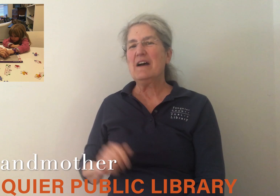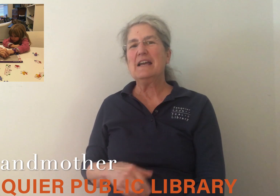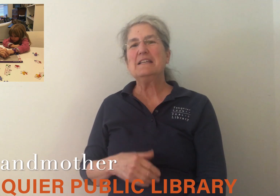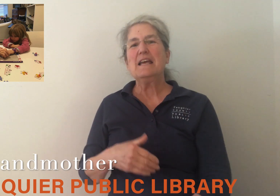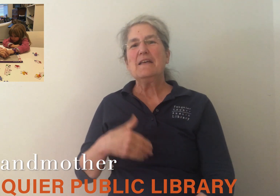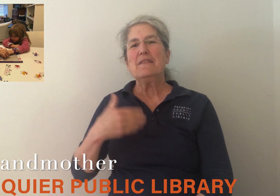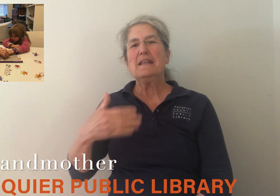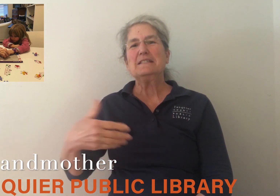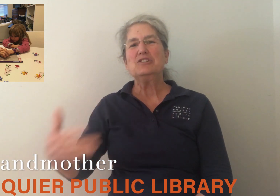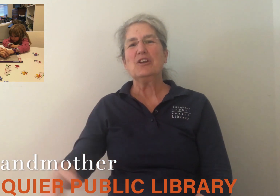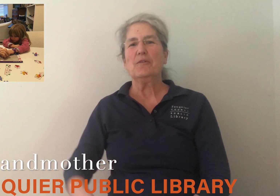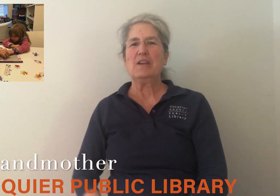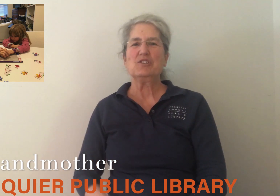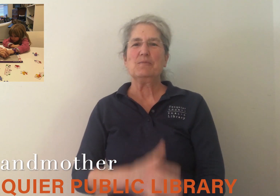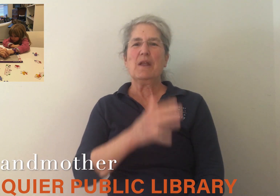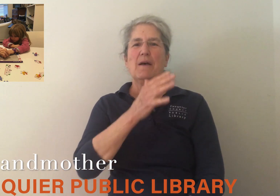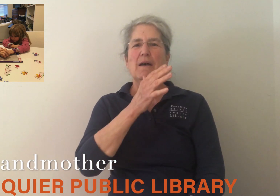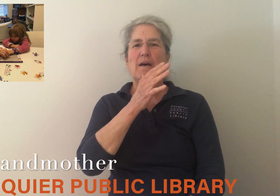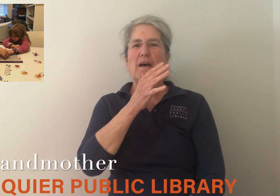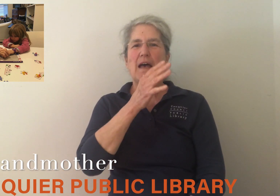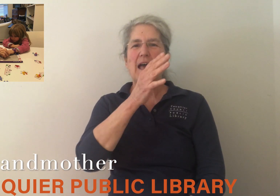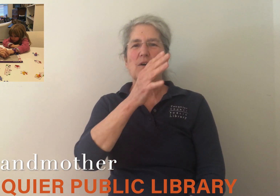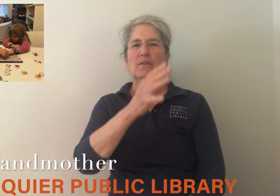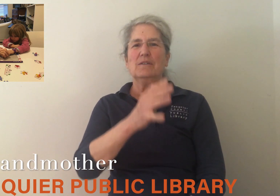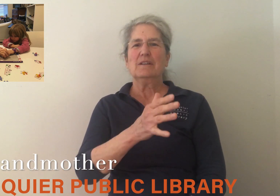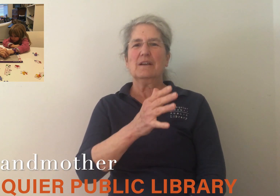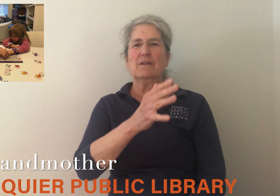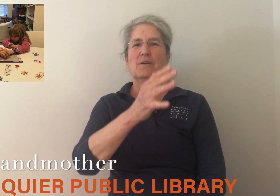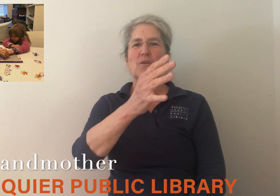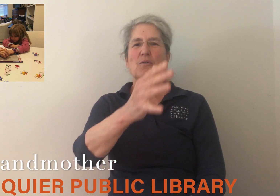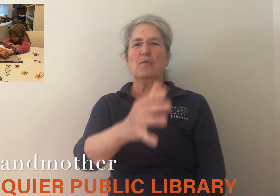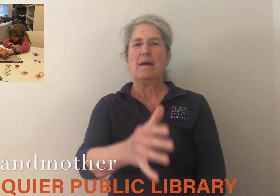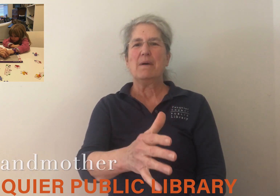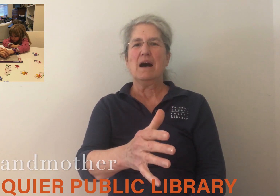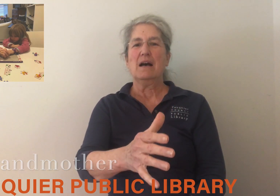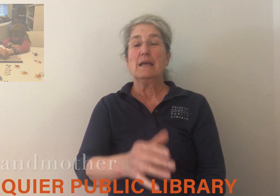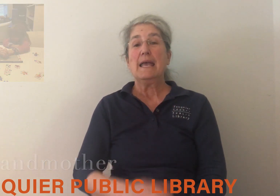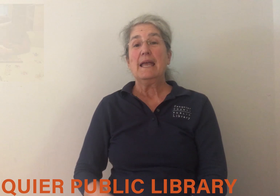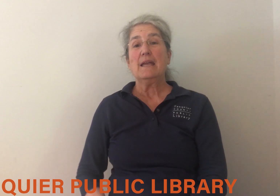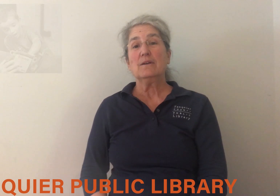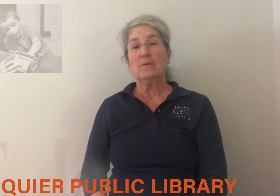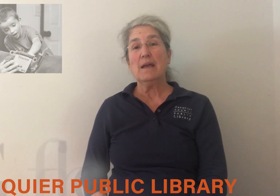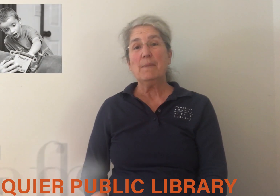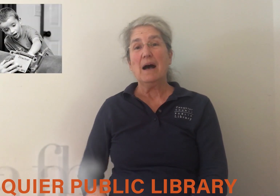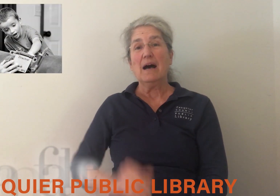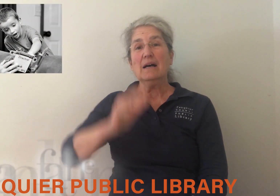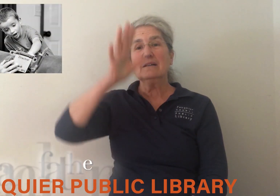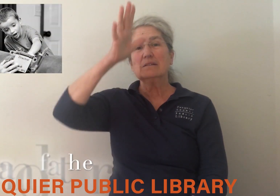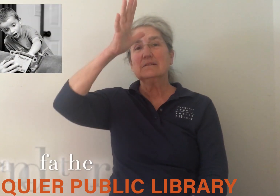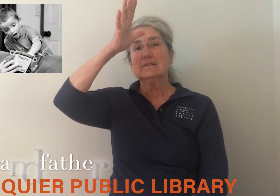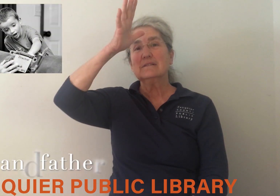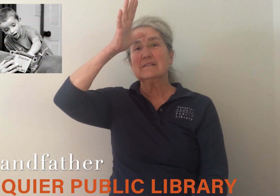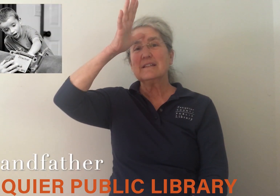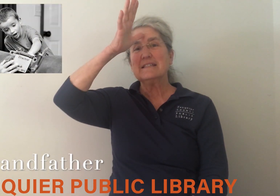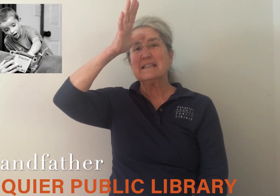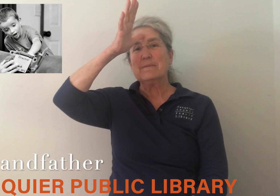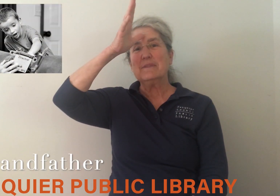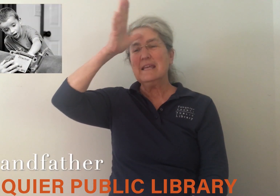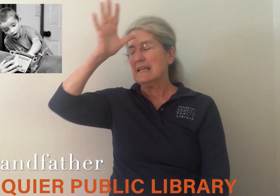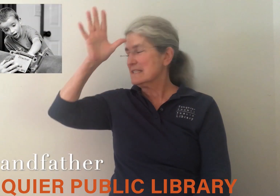signifying that it's a generation out. Grandma. And grandpa, same thing. It's the